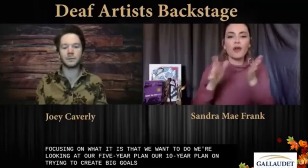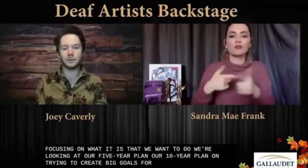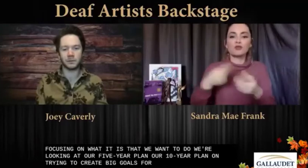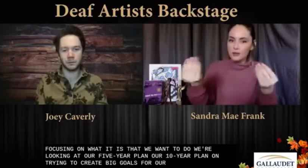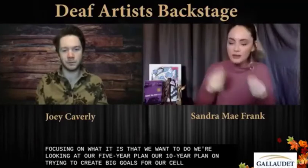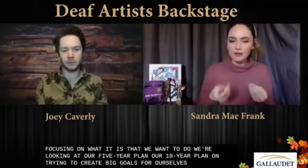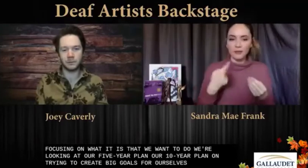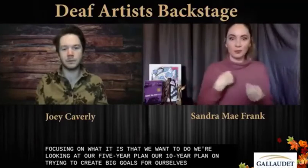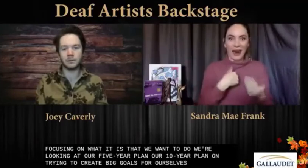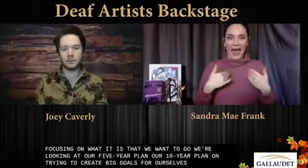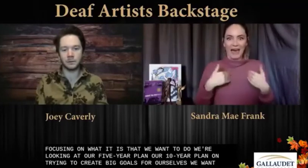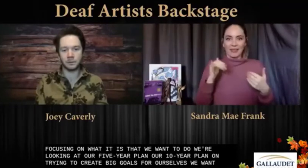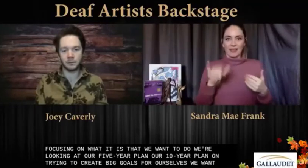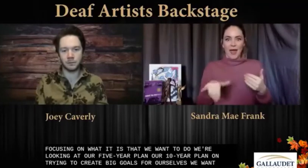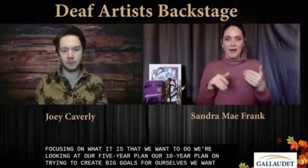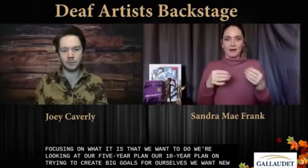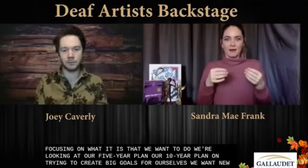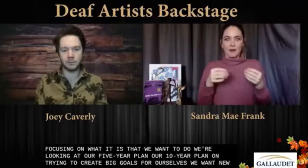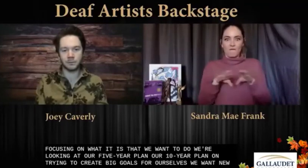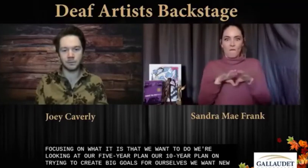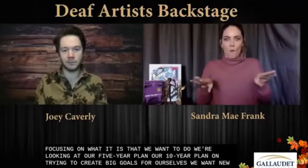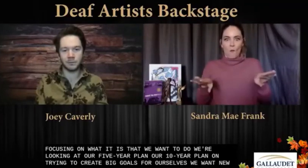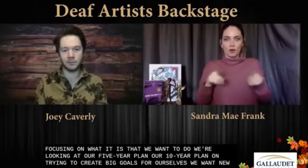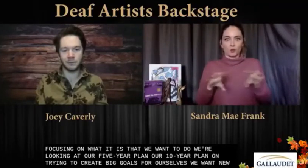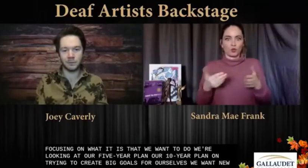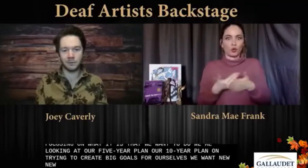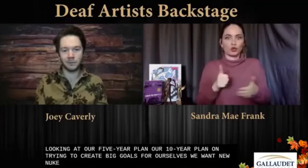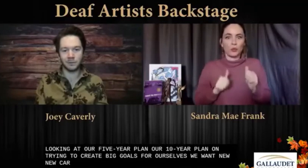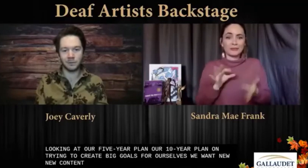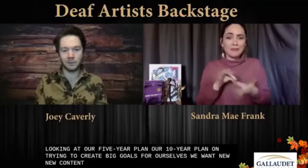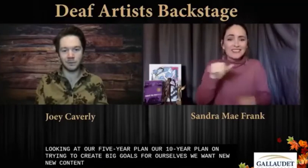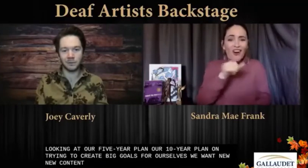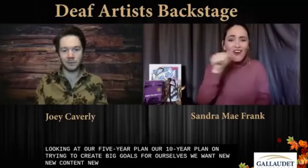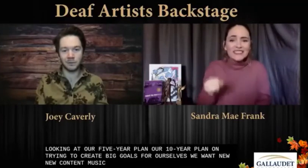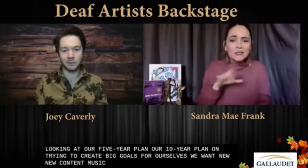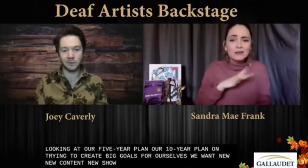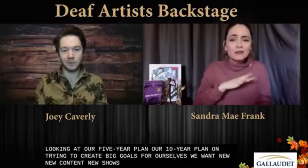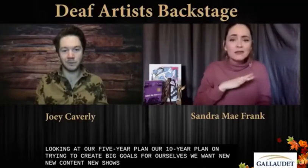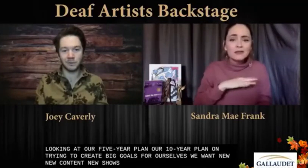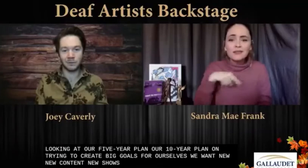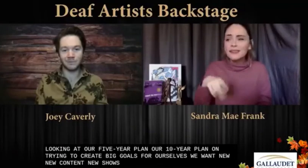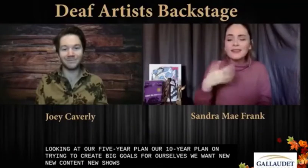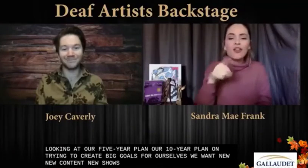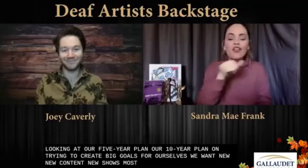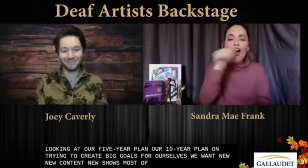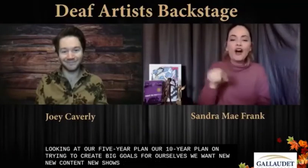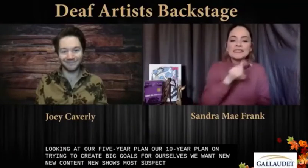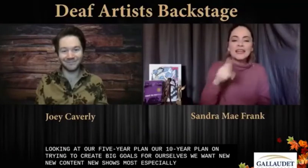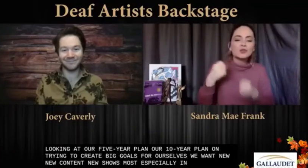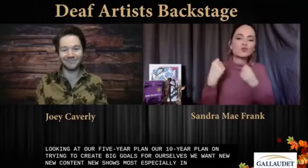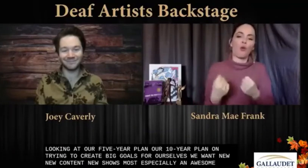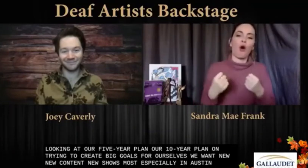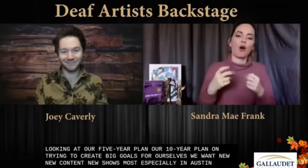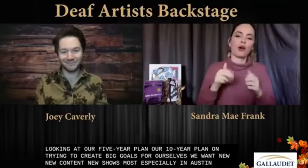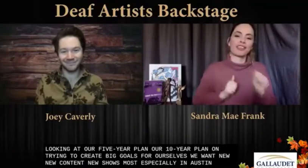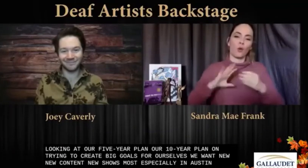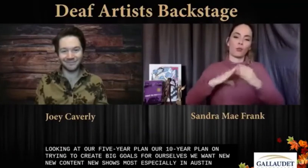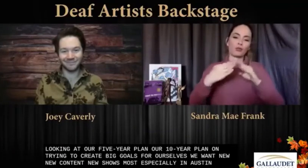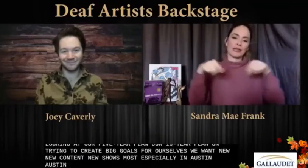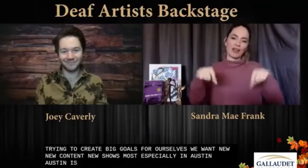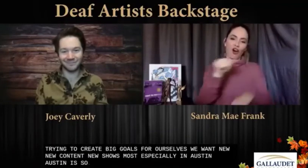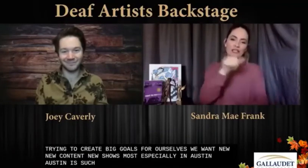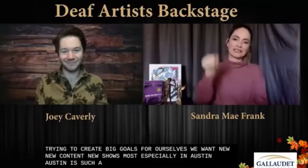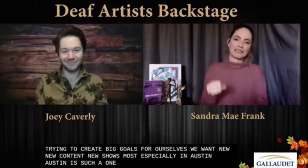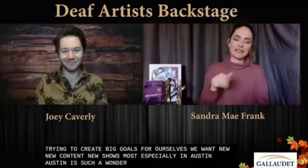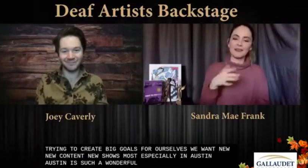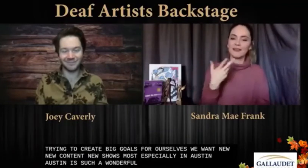for ourself we want new new content new shows most especially in Austin Austin is